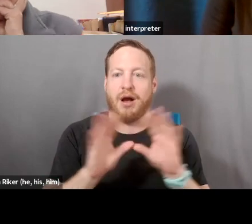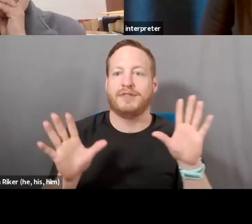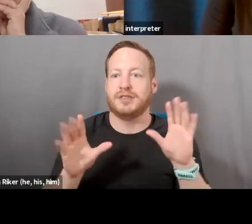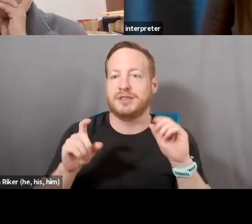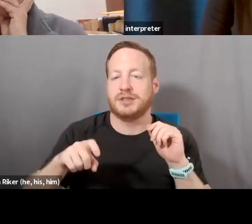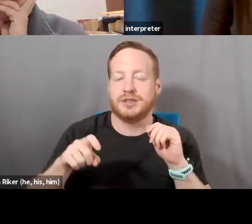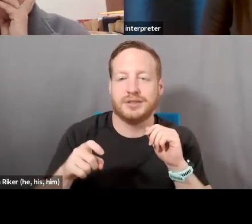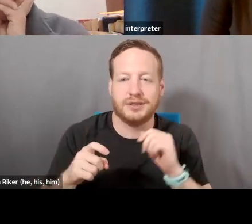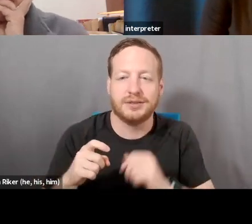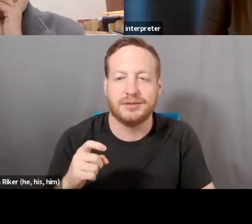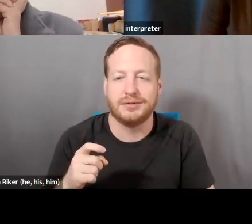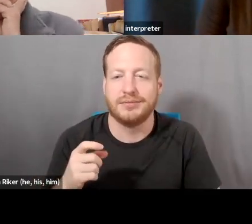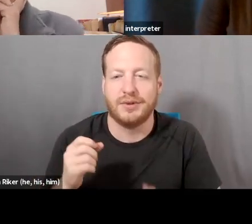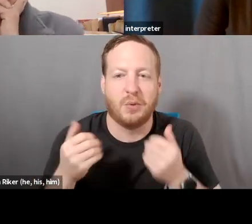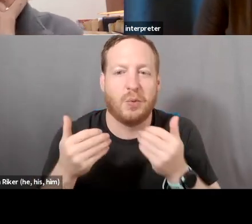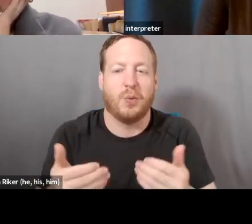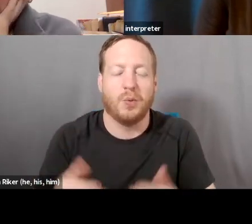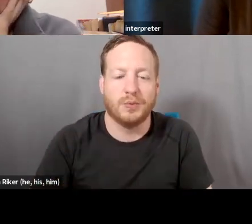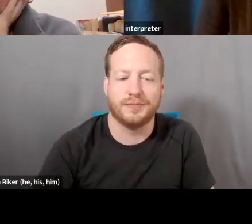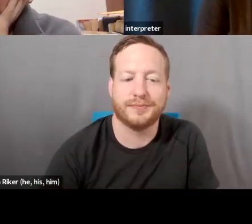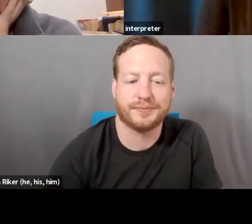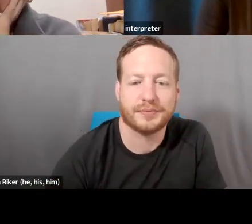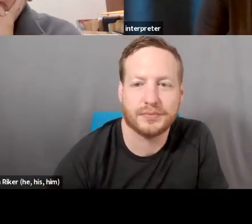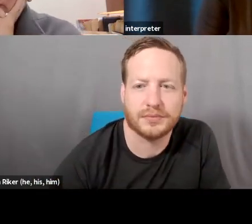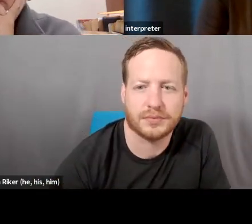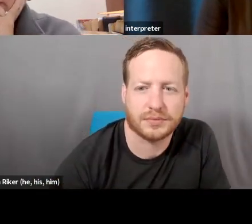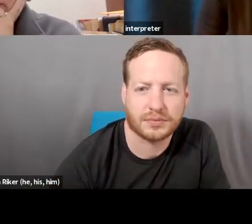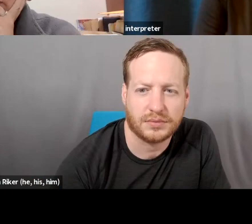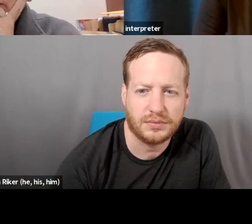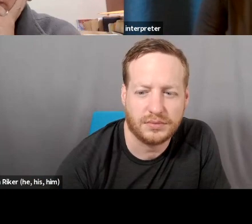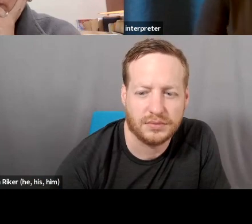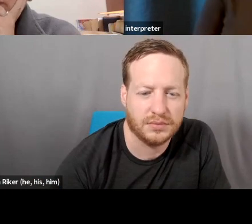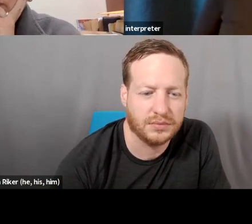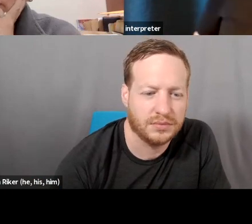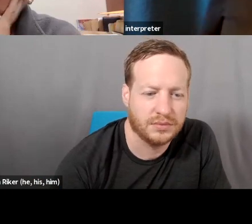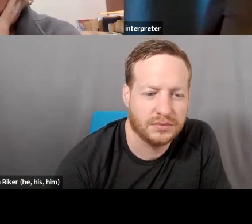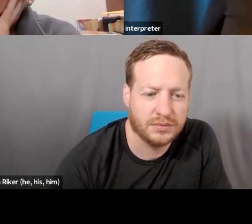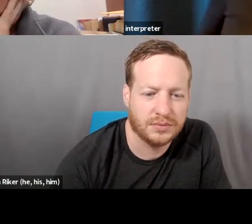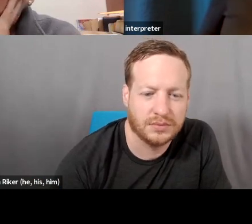start by identifying those obvious needs and go ahead with some kind of meeting.